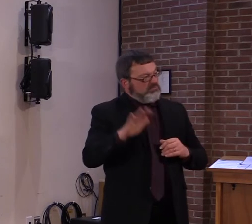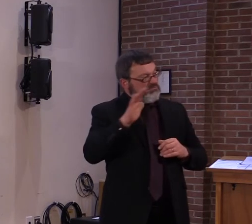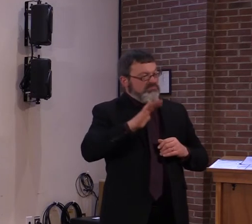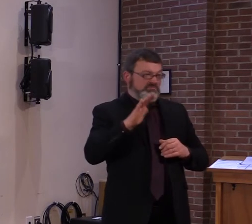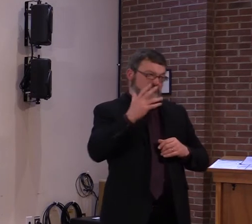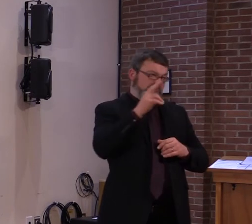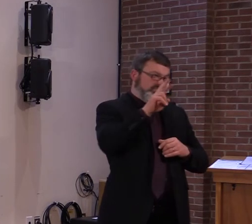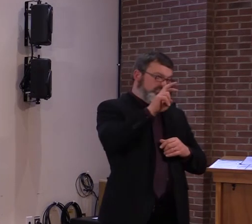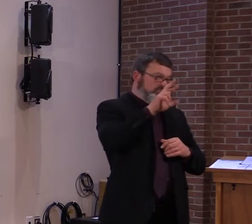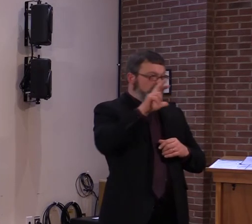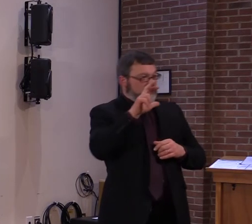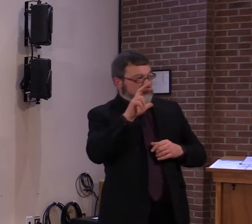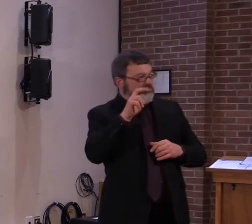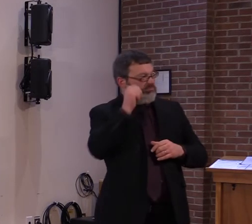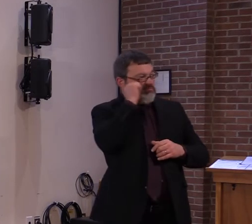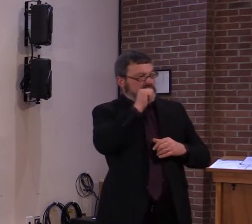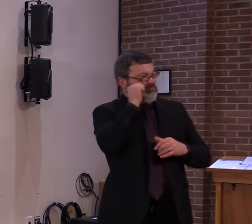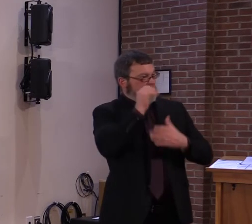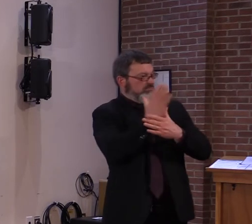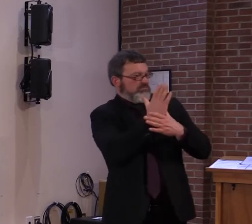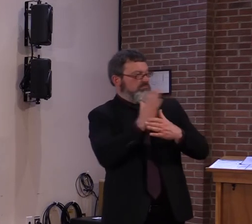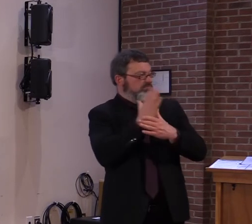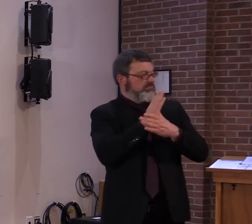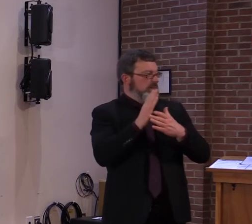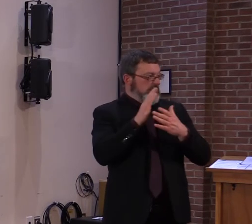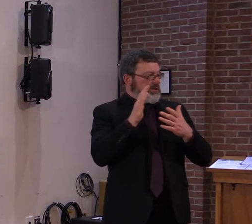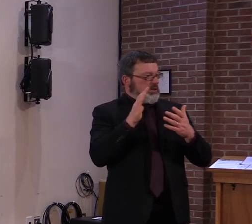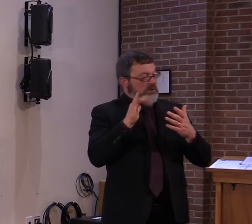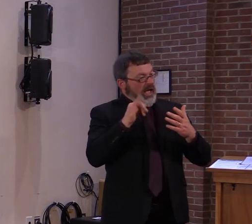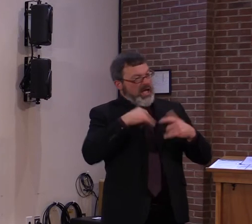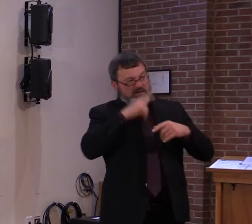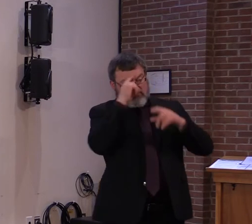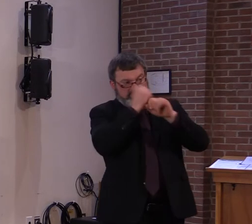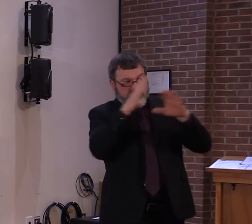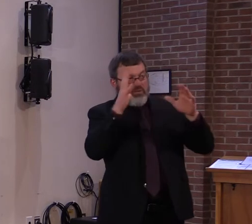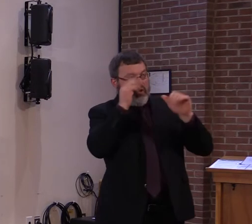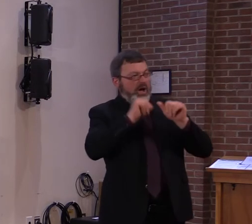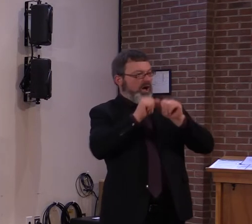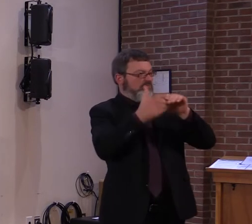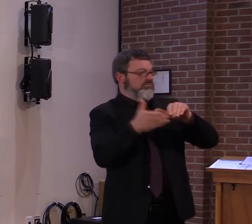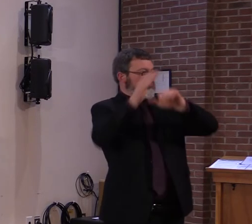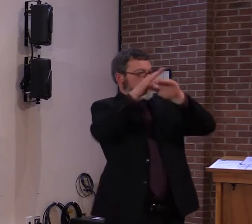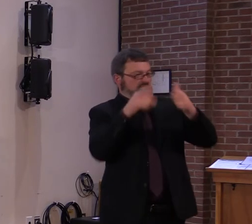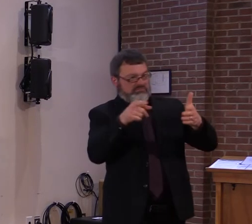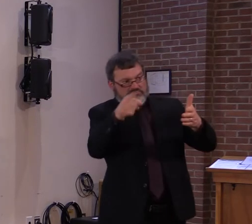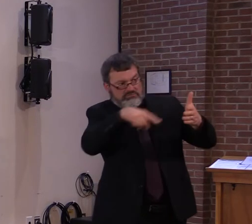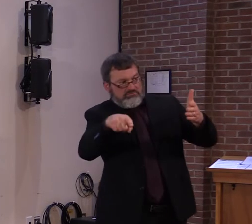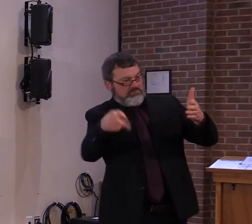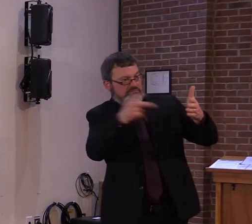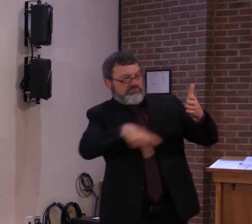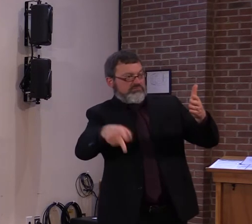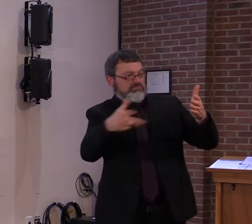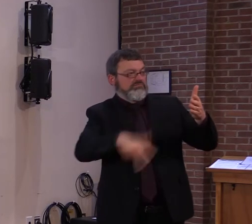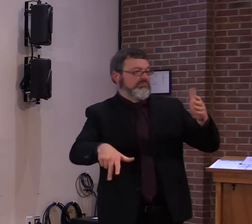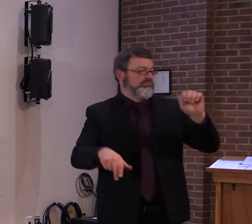over the course of the next couple of weeks. Dr. Levine? You mean 200 to